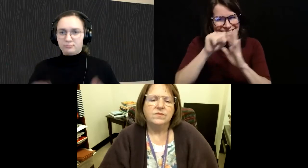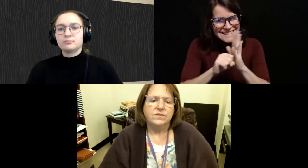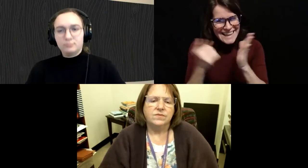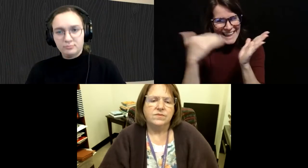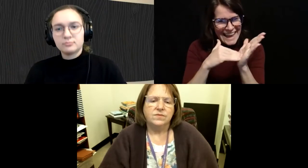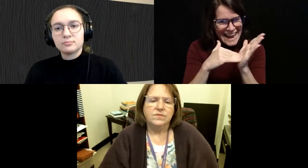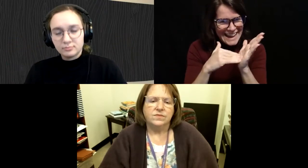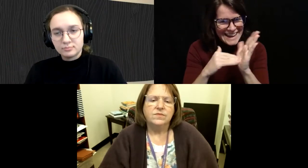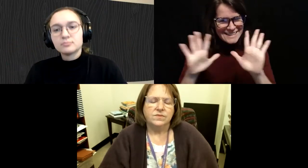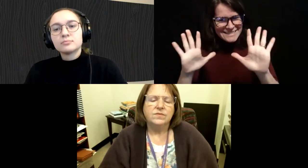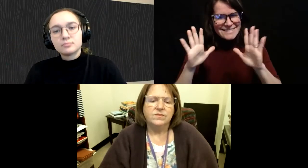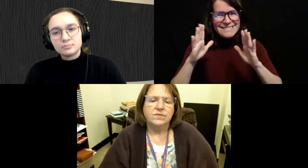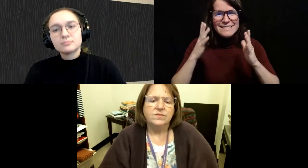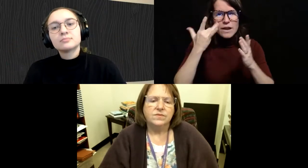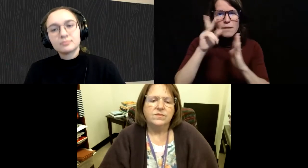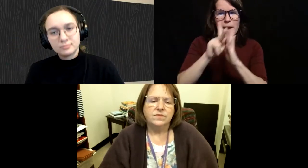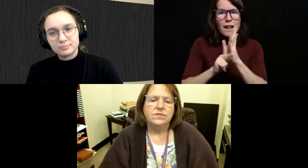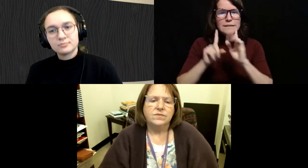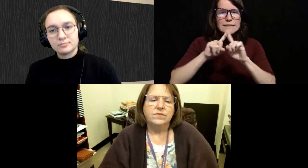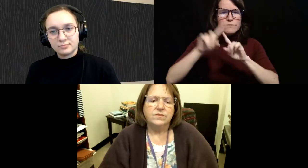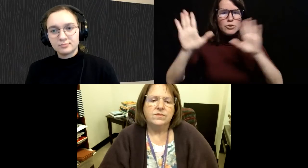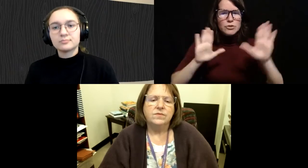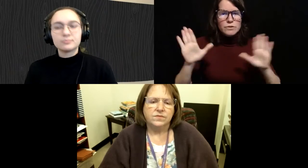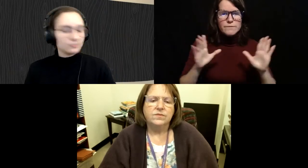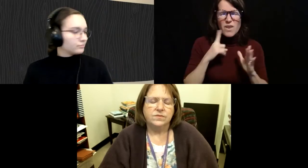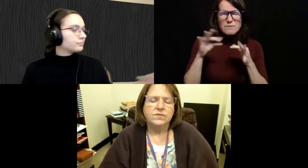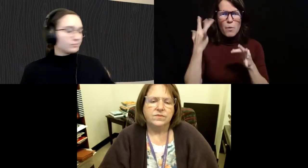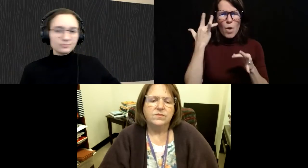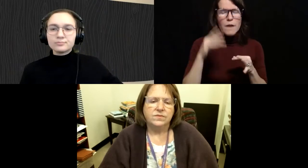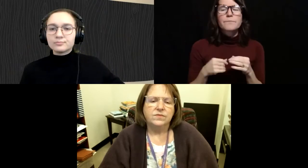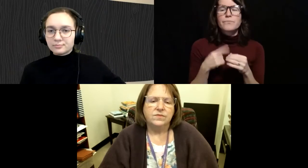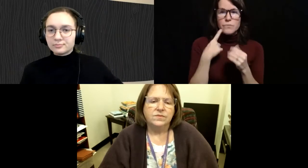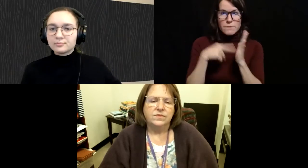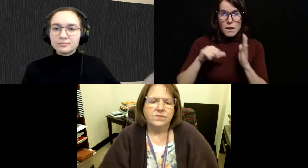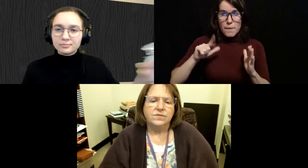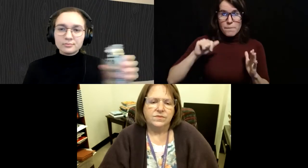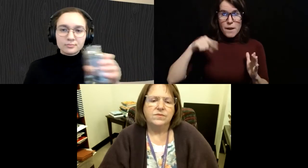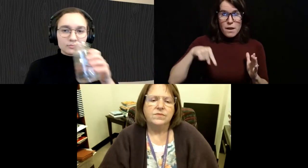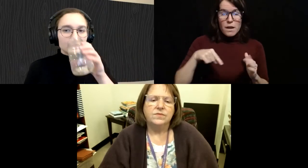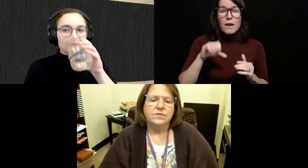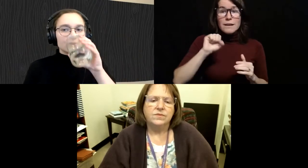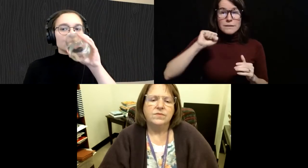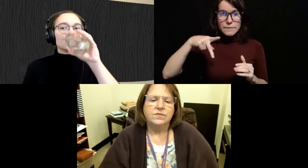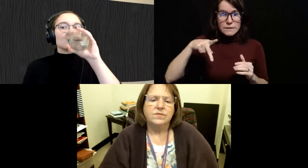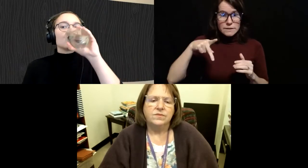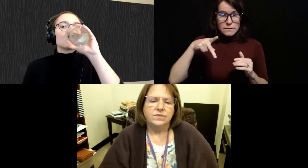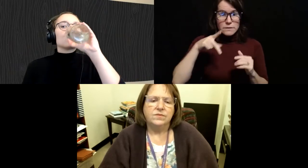deafblind person needs. And again, it's state specific on what they do and the policies are different depending on the state. In Alabama,